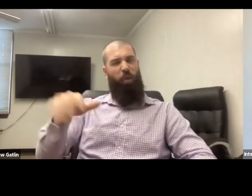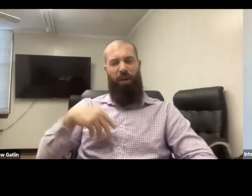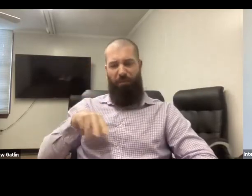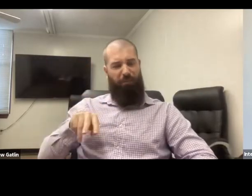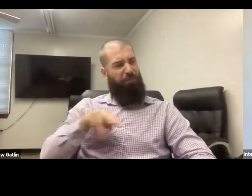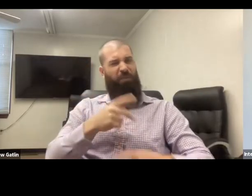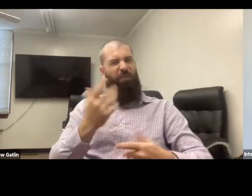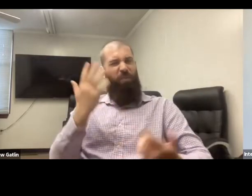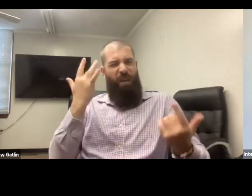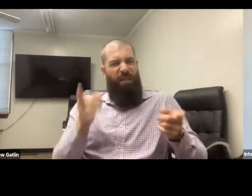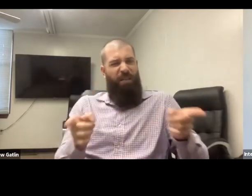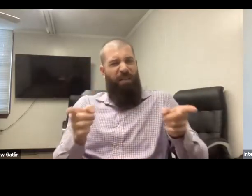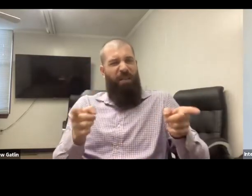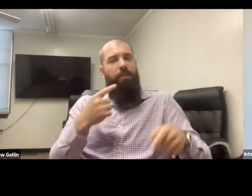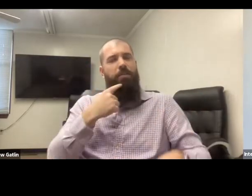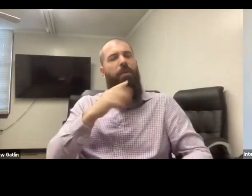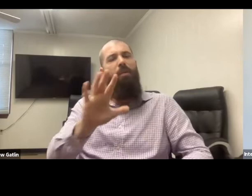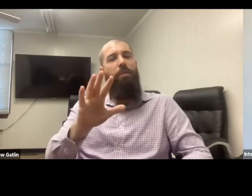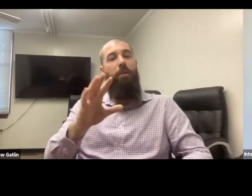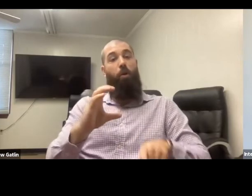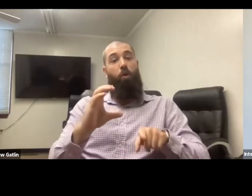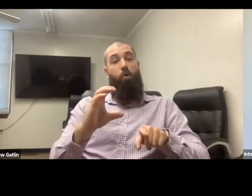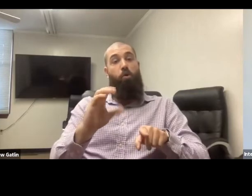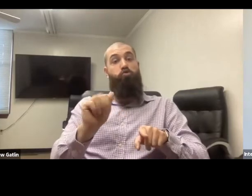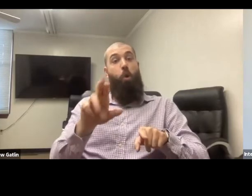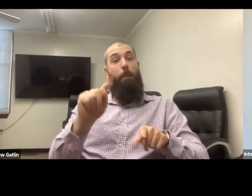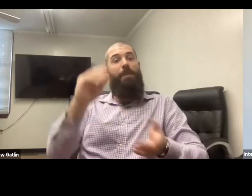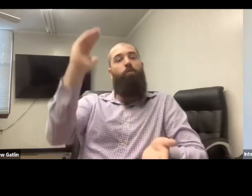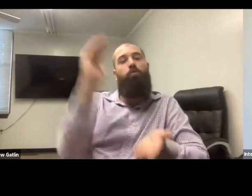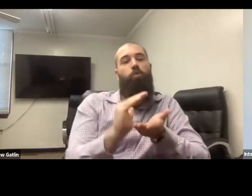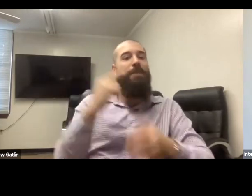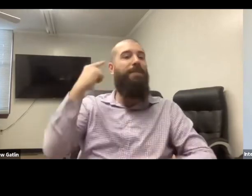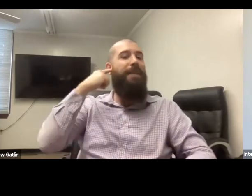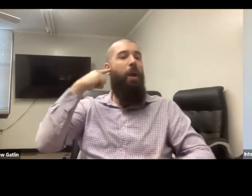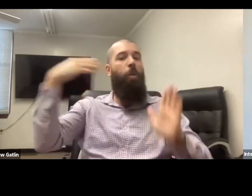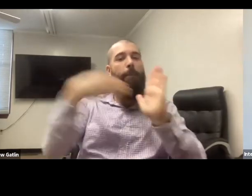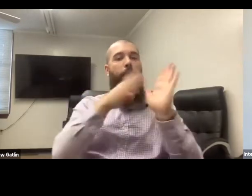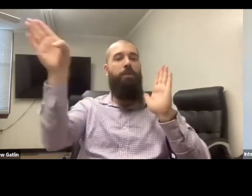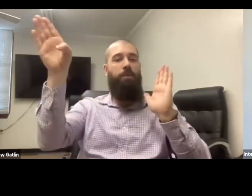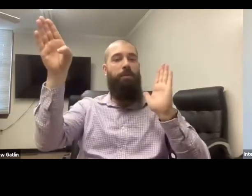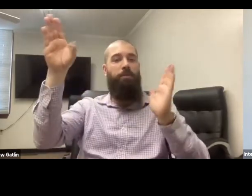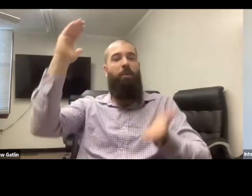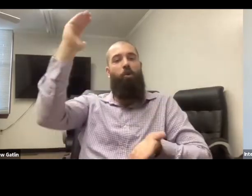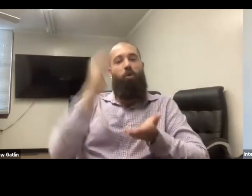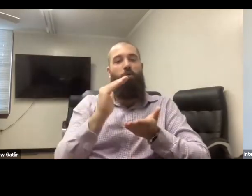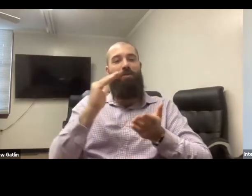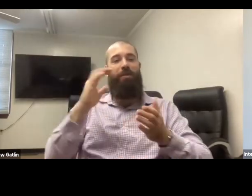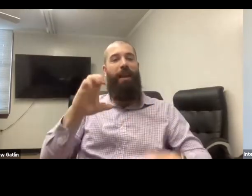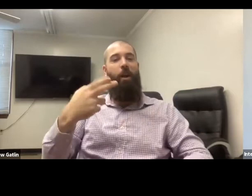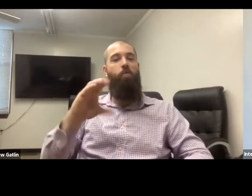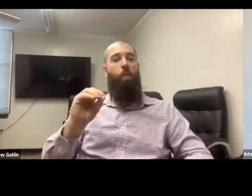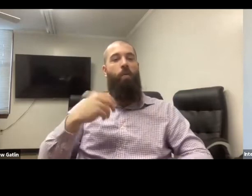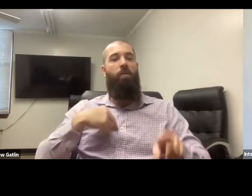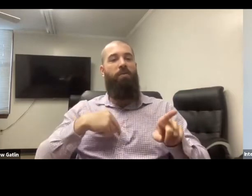carpets there. You know, they have tile on the floor. So why did the deaf school have carpet? Because carpet absorbs the